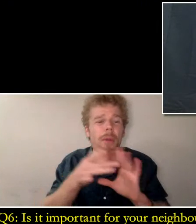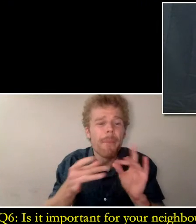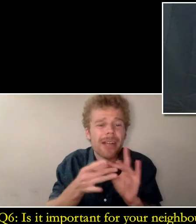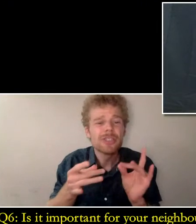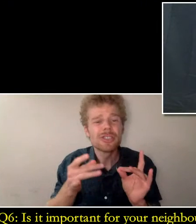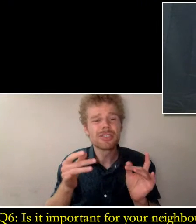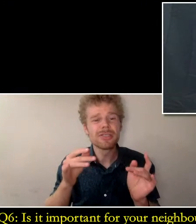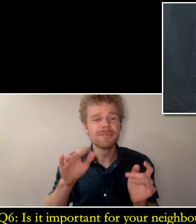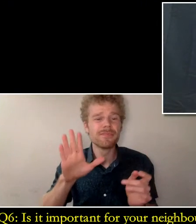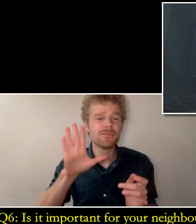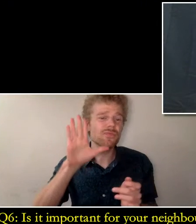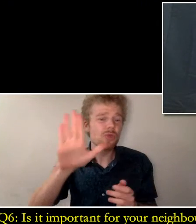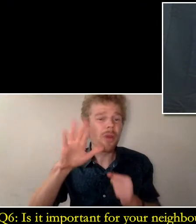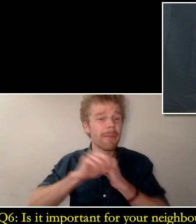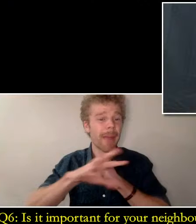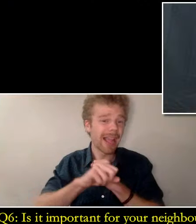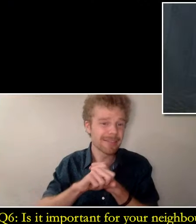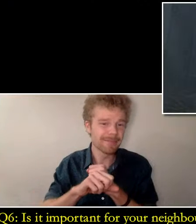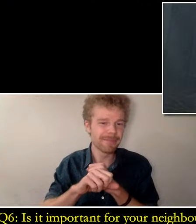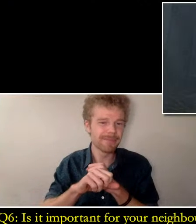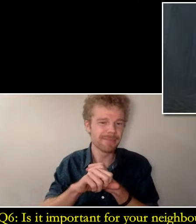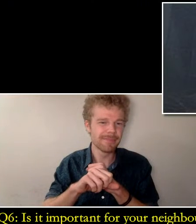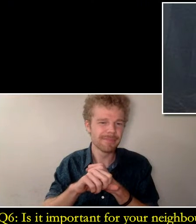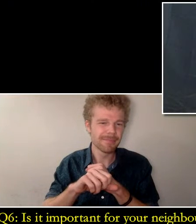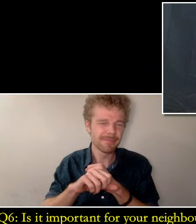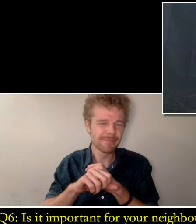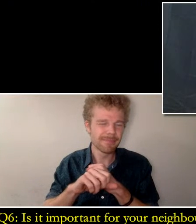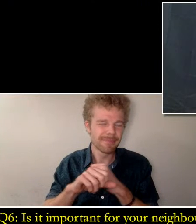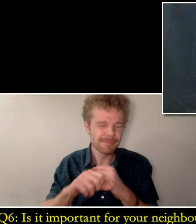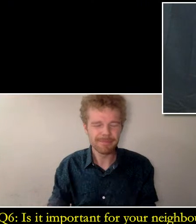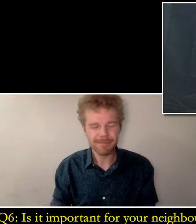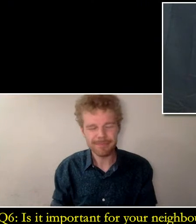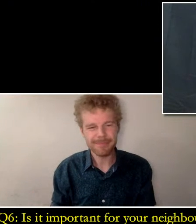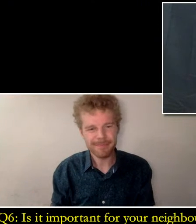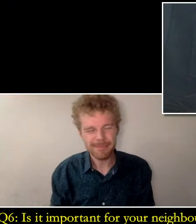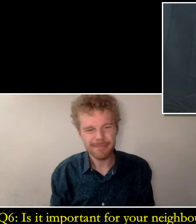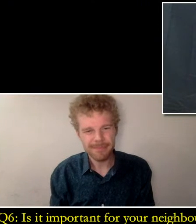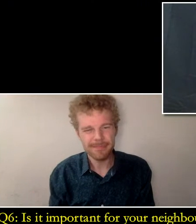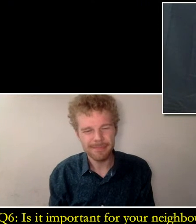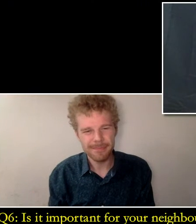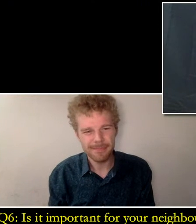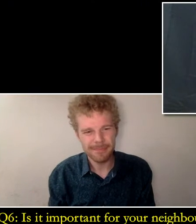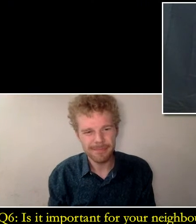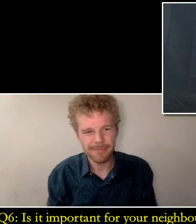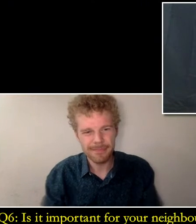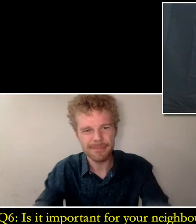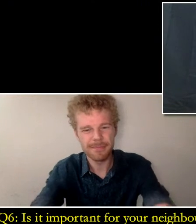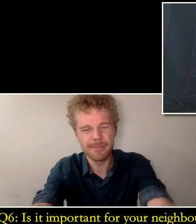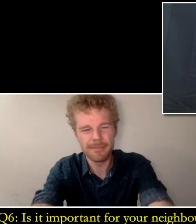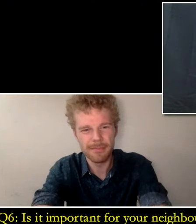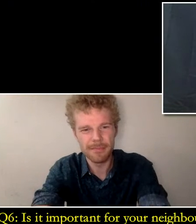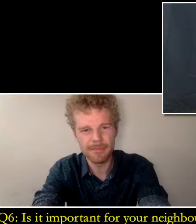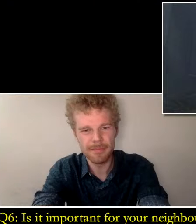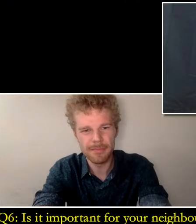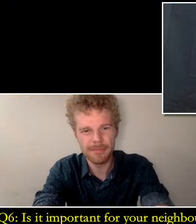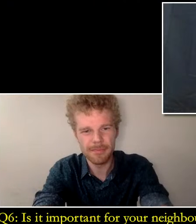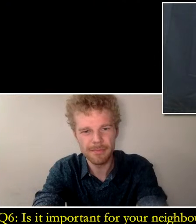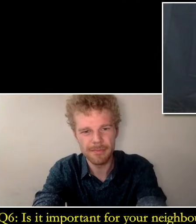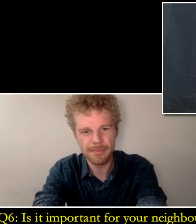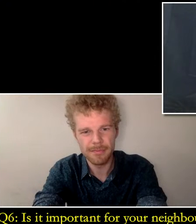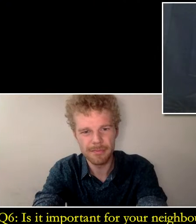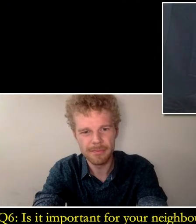to make the world a better place, and to also inspire people and motivate them from the message that you're sharing.